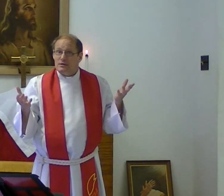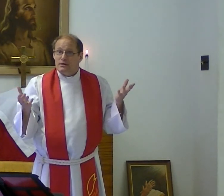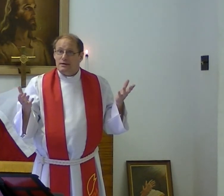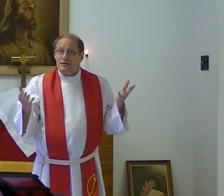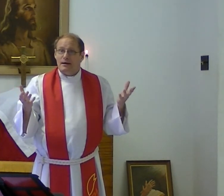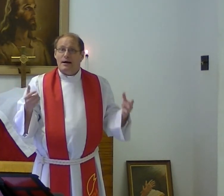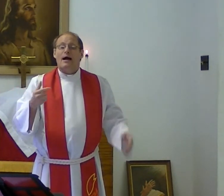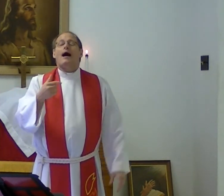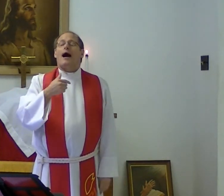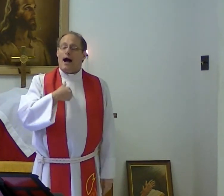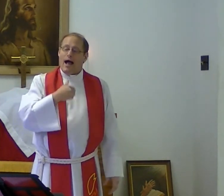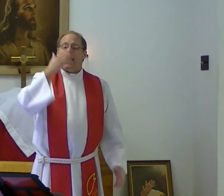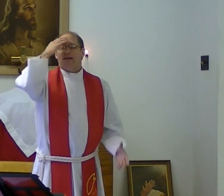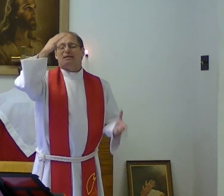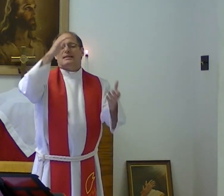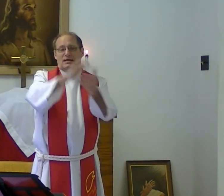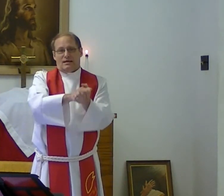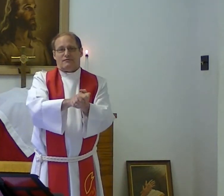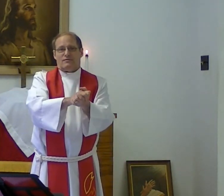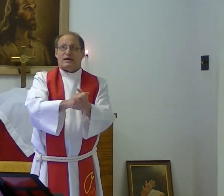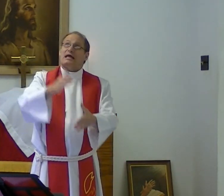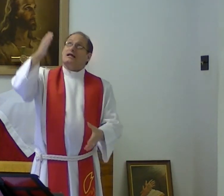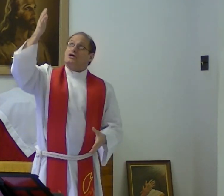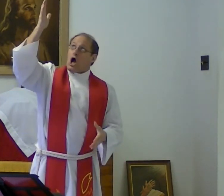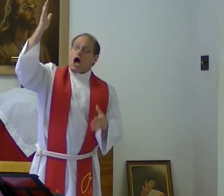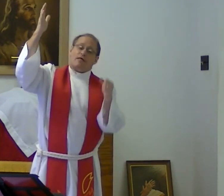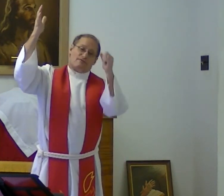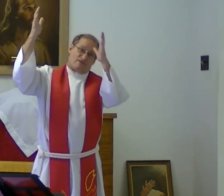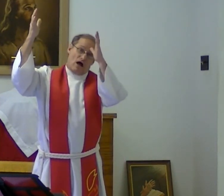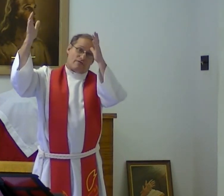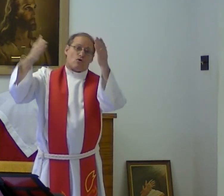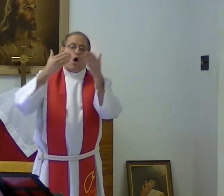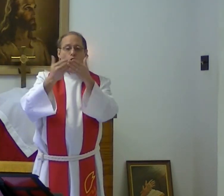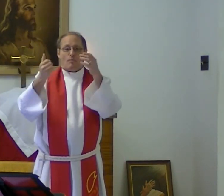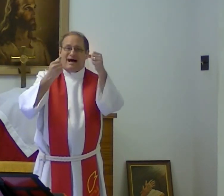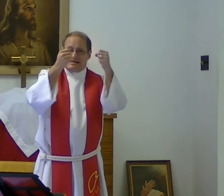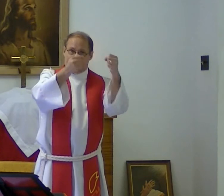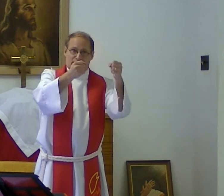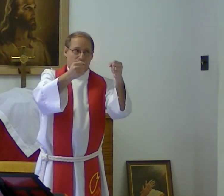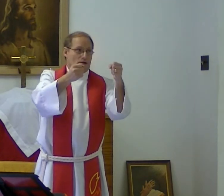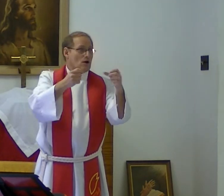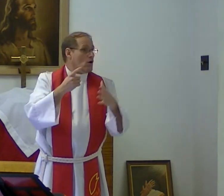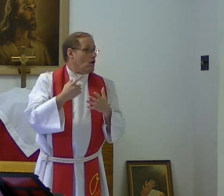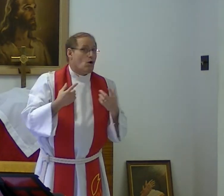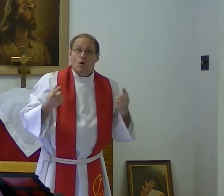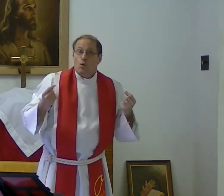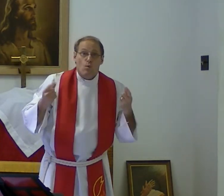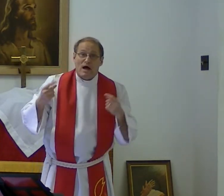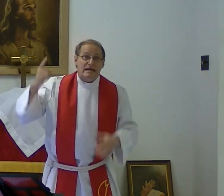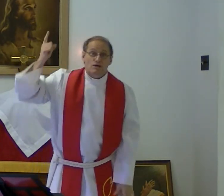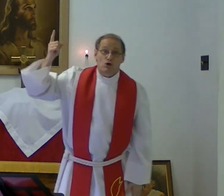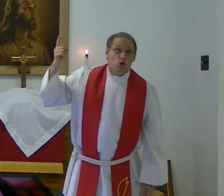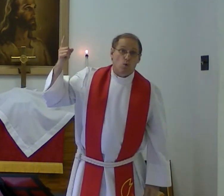I believe. I believe in God the Father Almighty. What He knew,